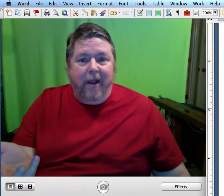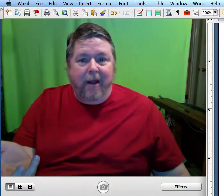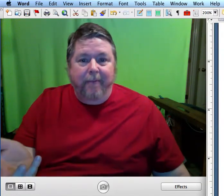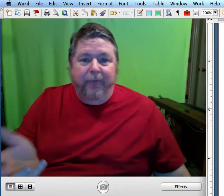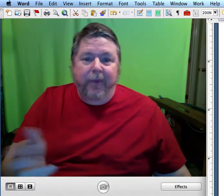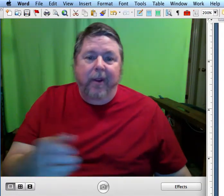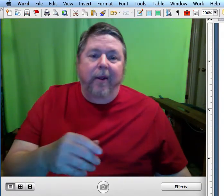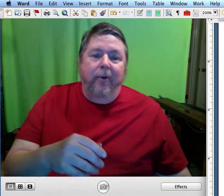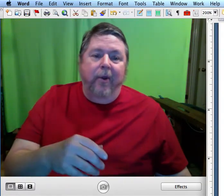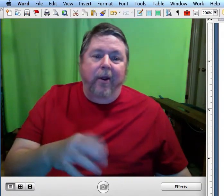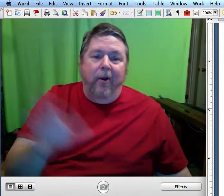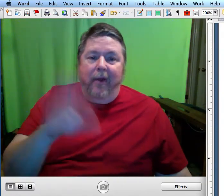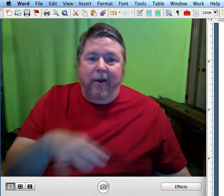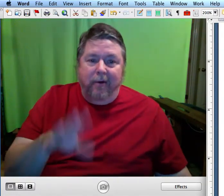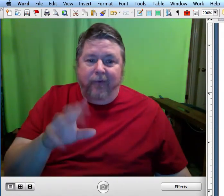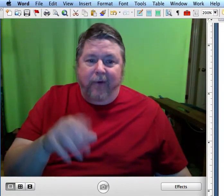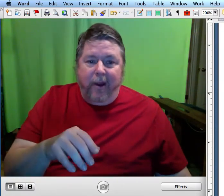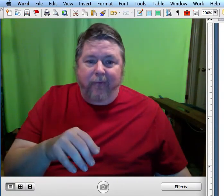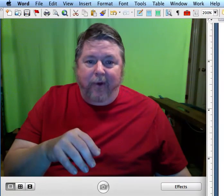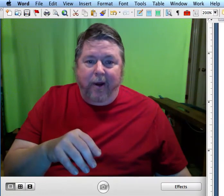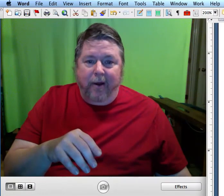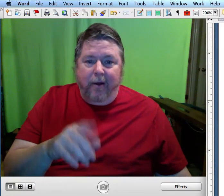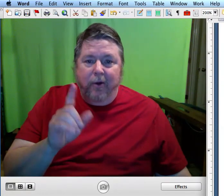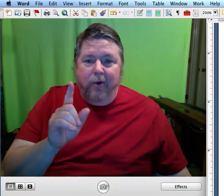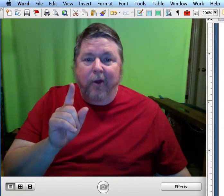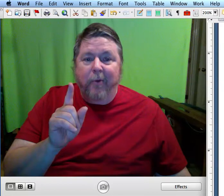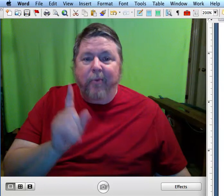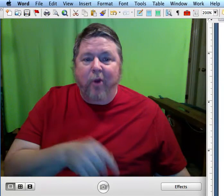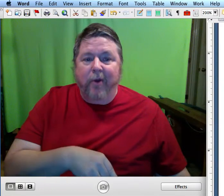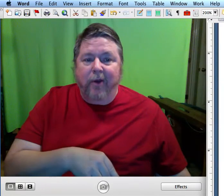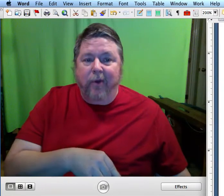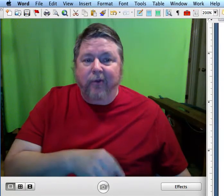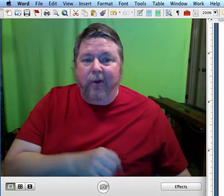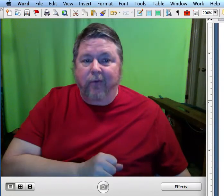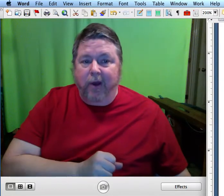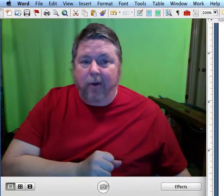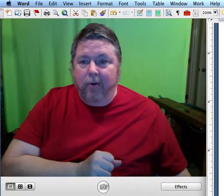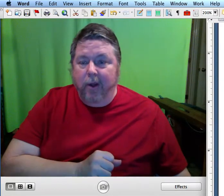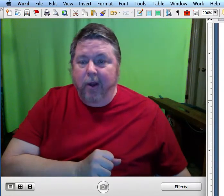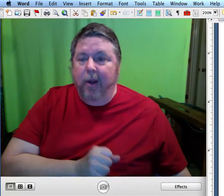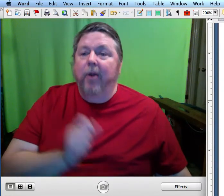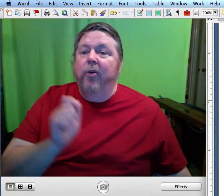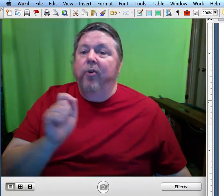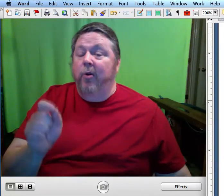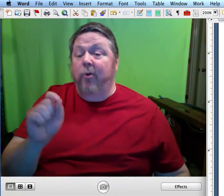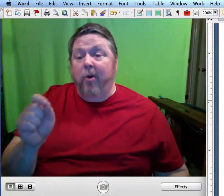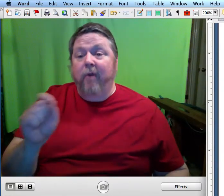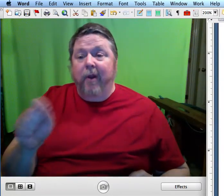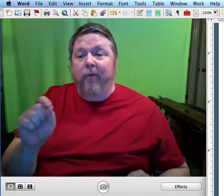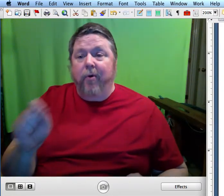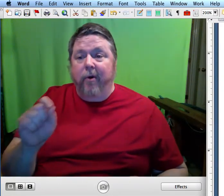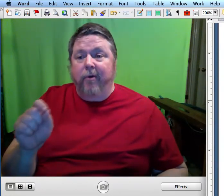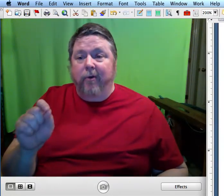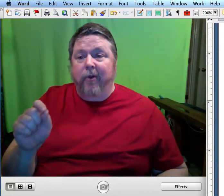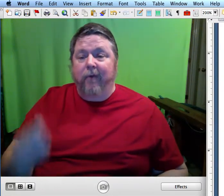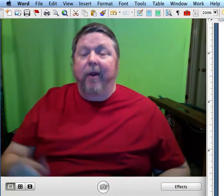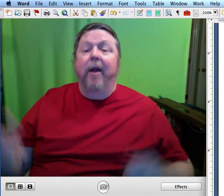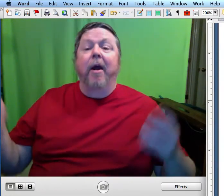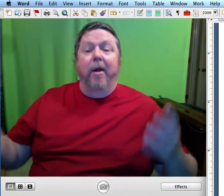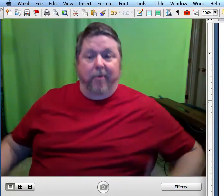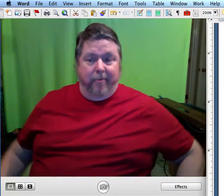say? Okay, all of that is fair game for getting done. You need to be appropriately dressed on your video. So you're going to video record